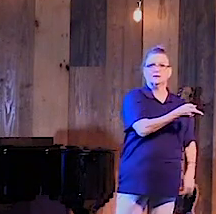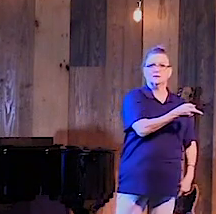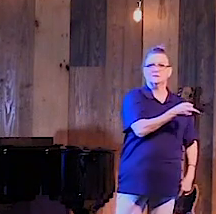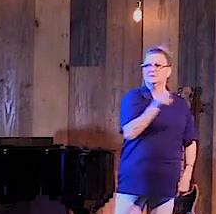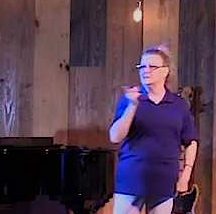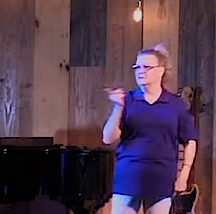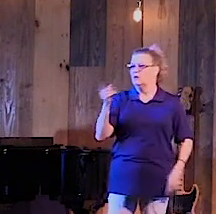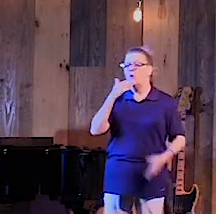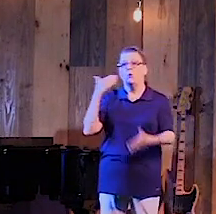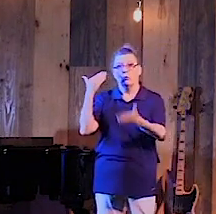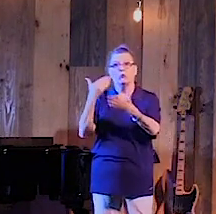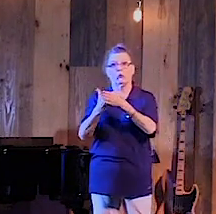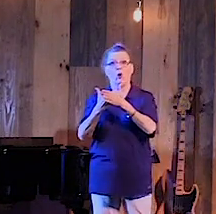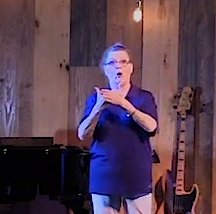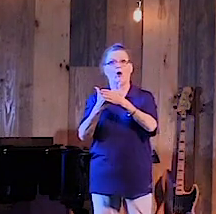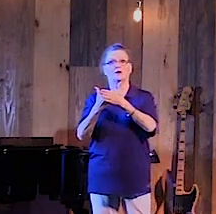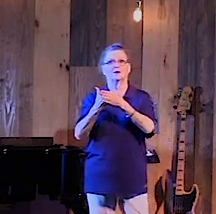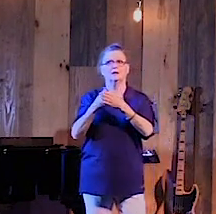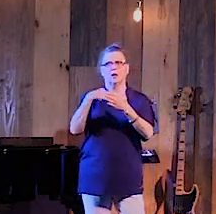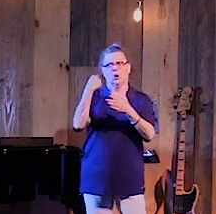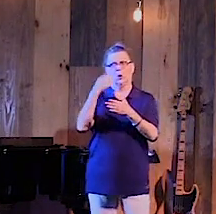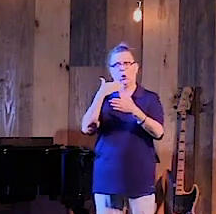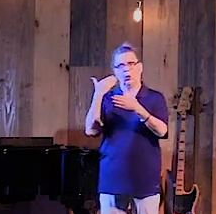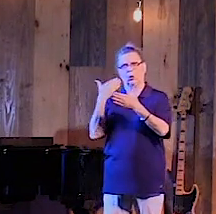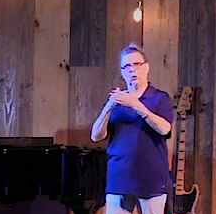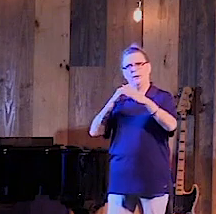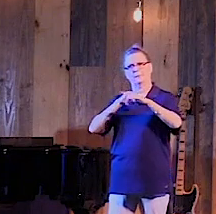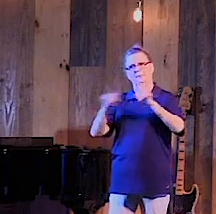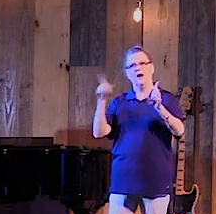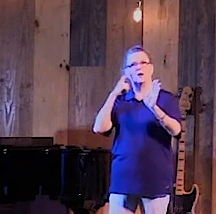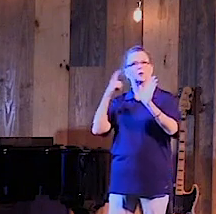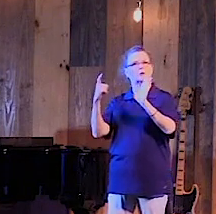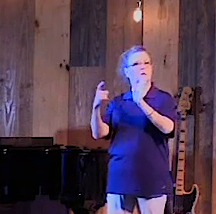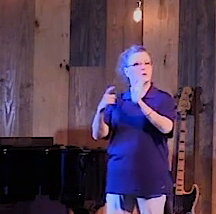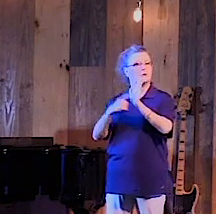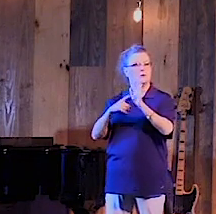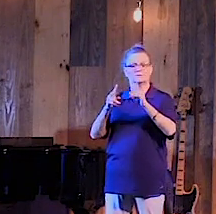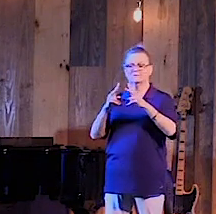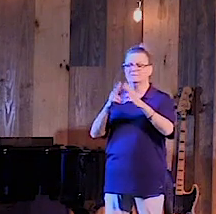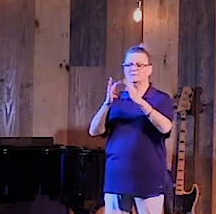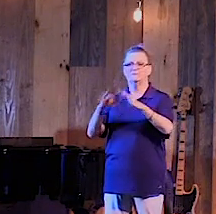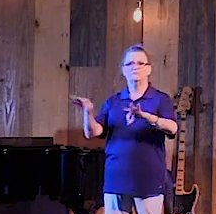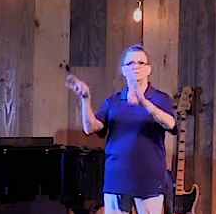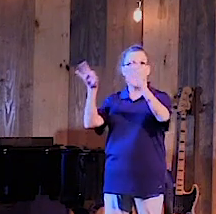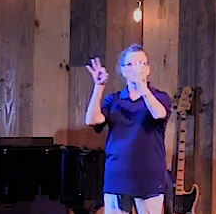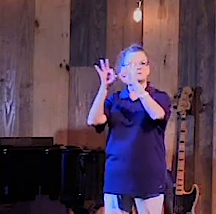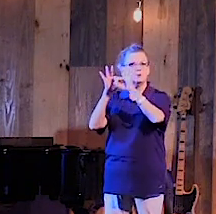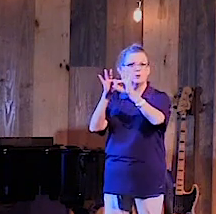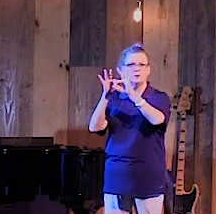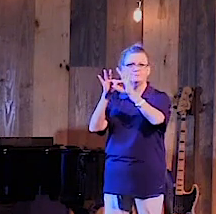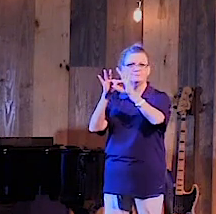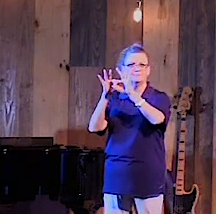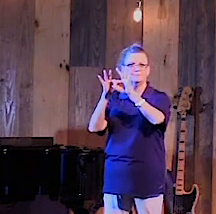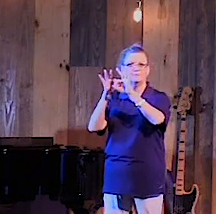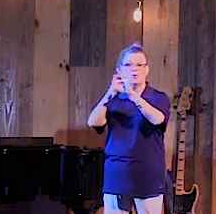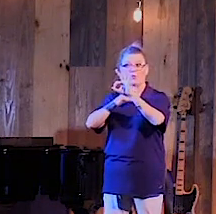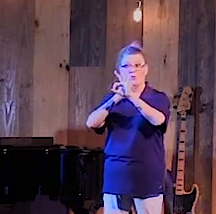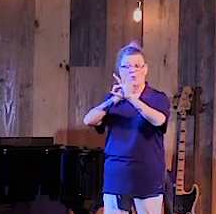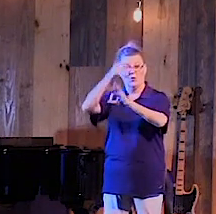upright. But you have to notice one of the most critically important details in this text about the older